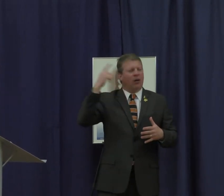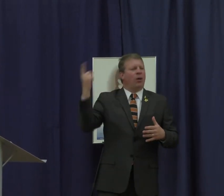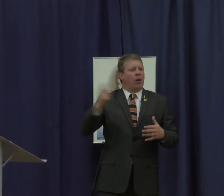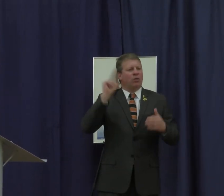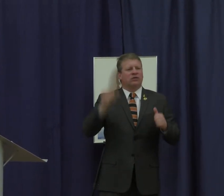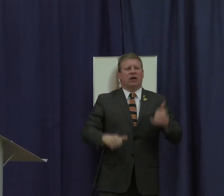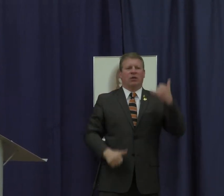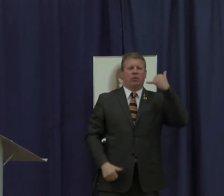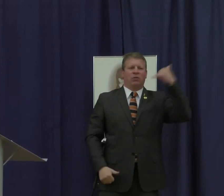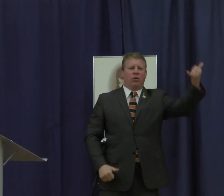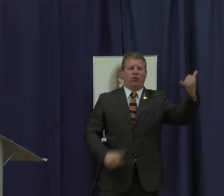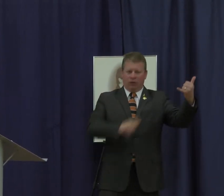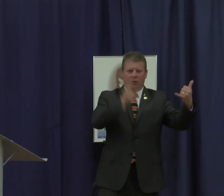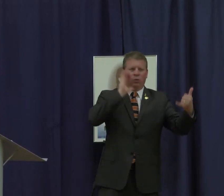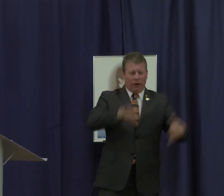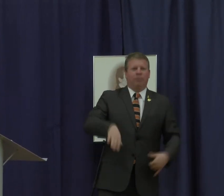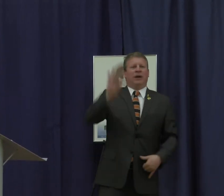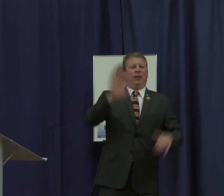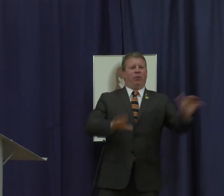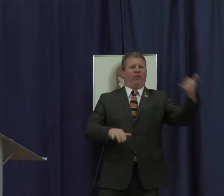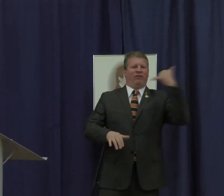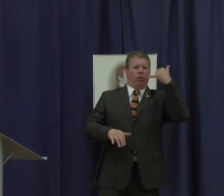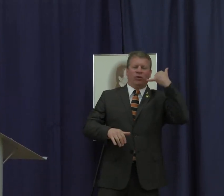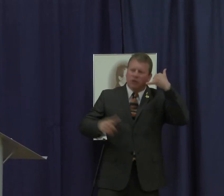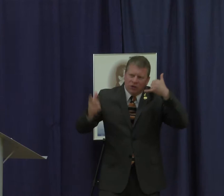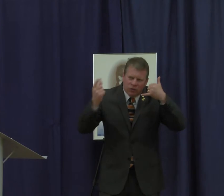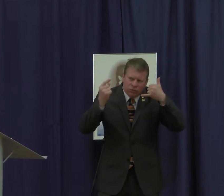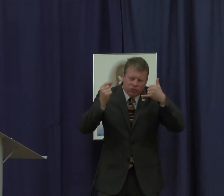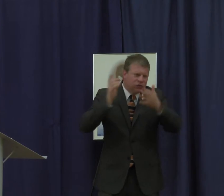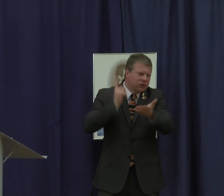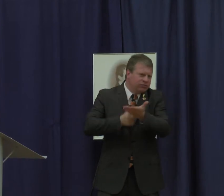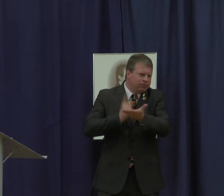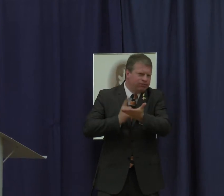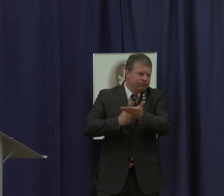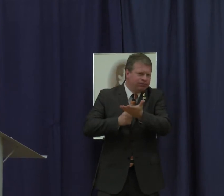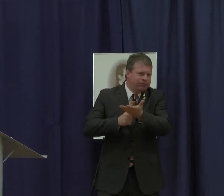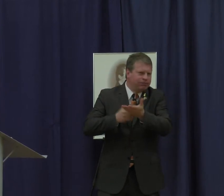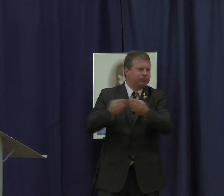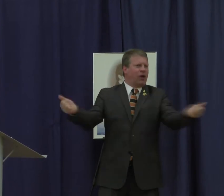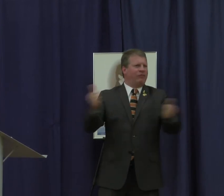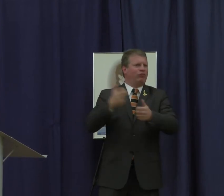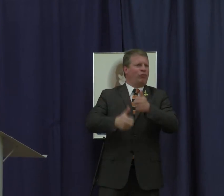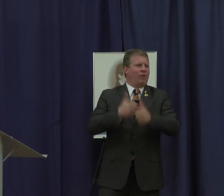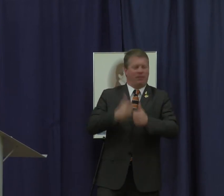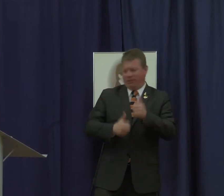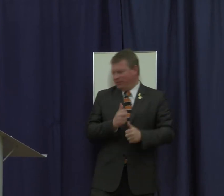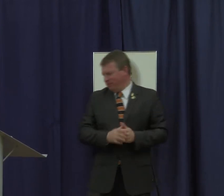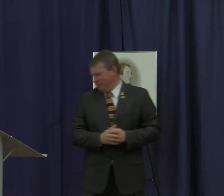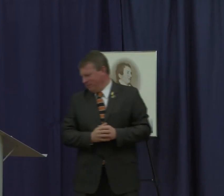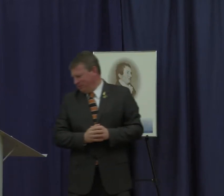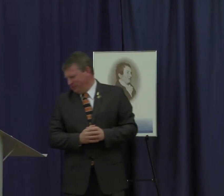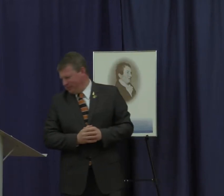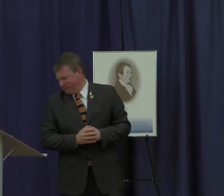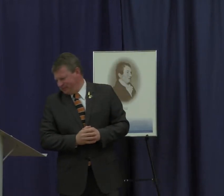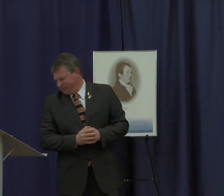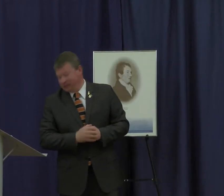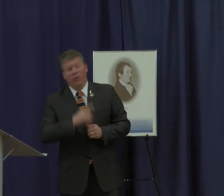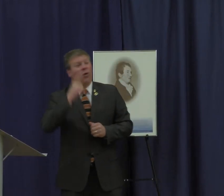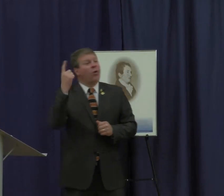somewhere, but regardless, we know we can always call her and she will respond and help us resolve any issues that